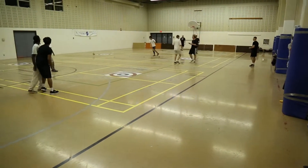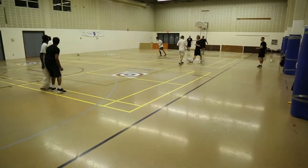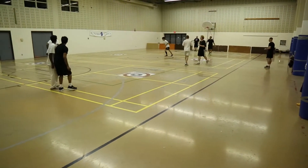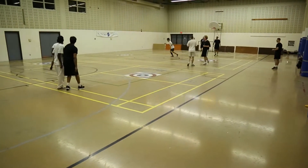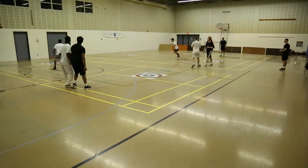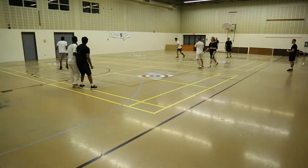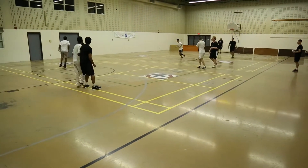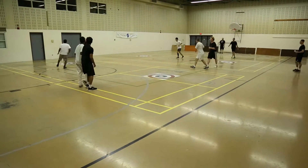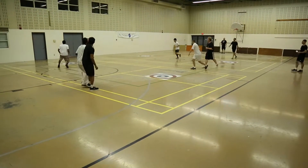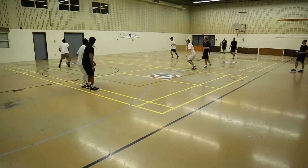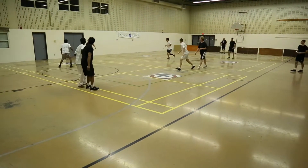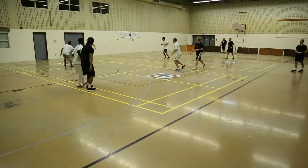what matters most.